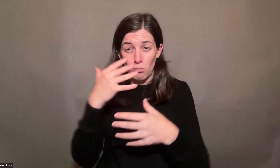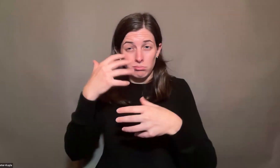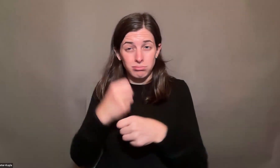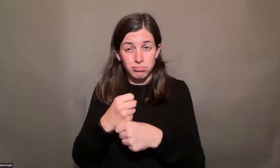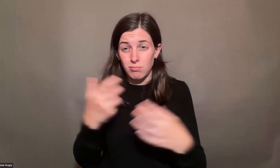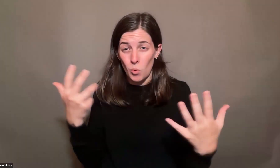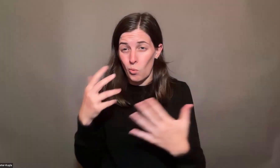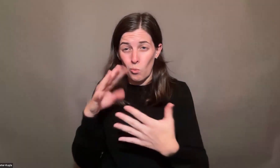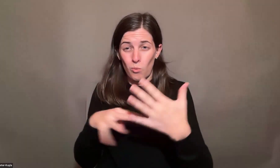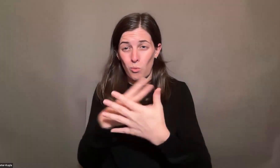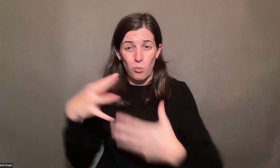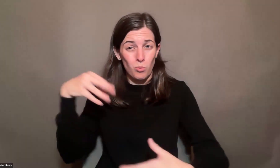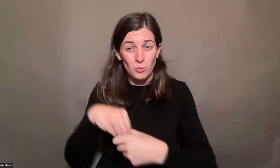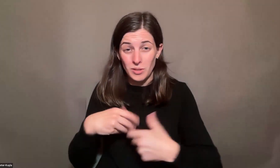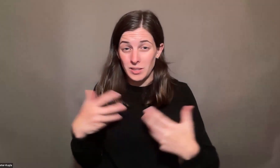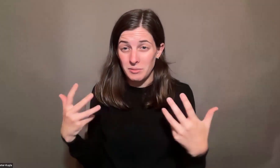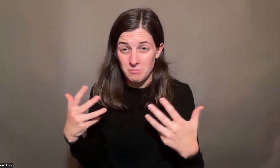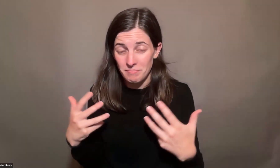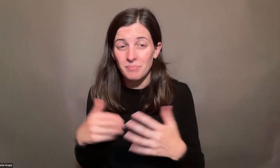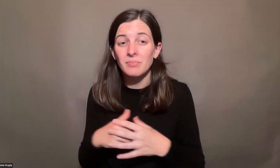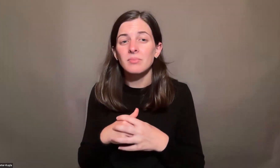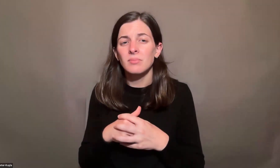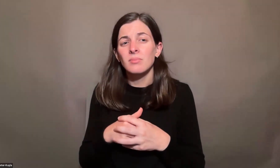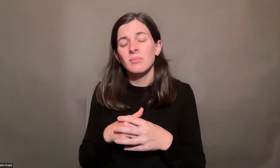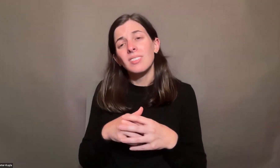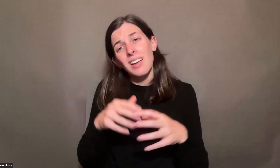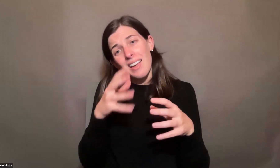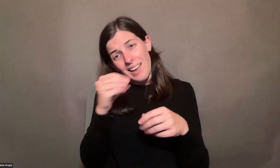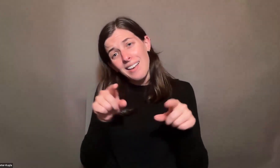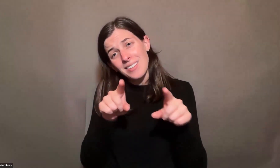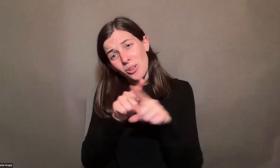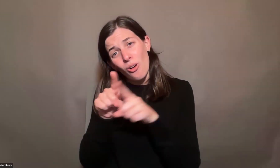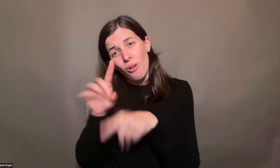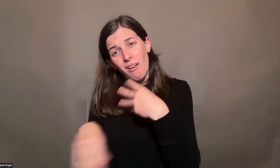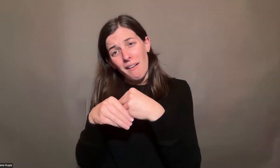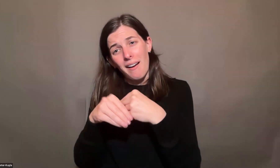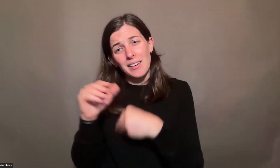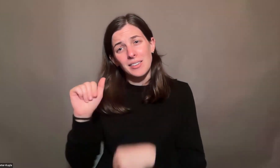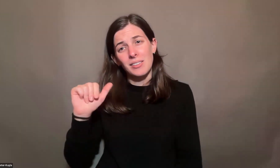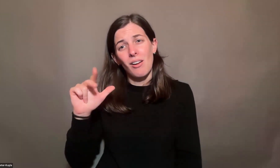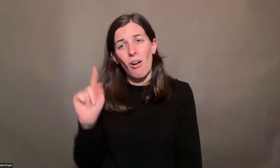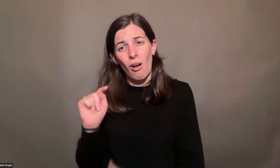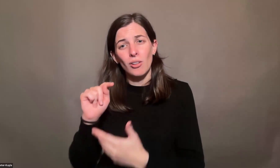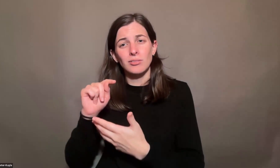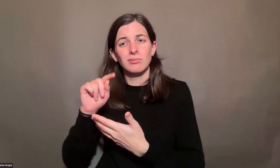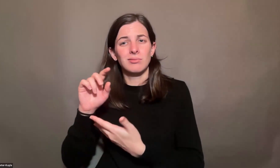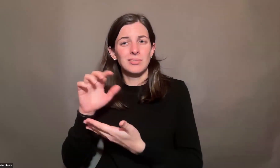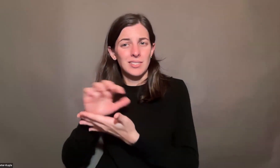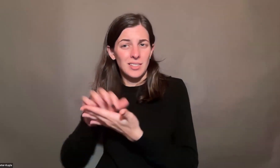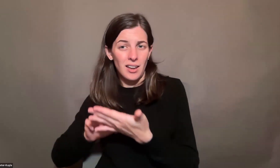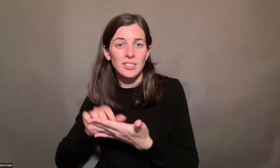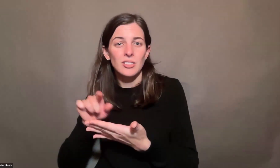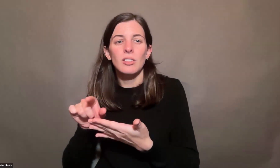also consider whether you need to add alternative text to your table. So text to describe what the table shows. This isn't